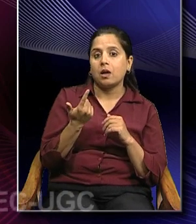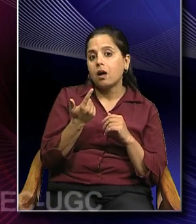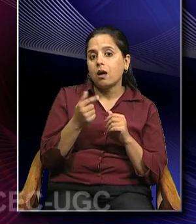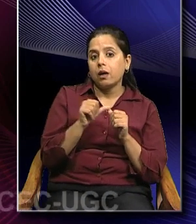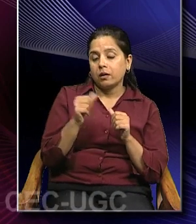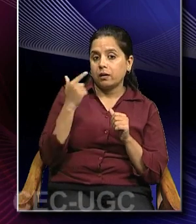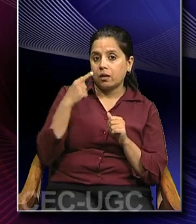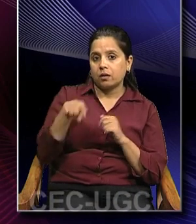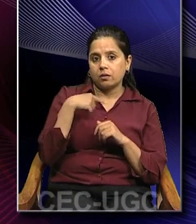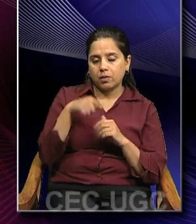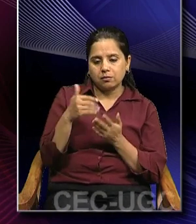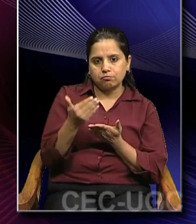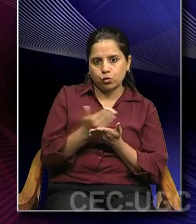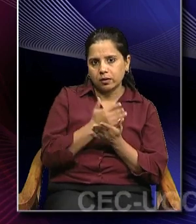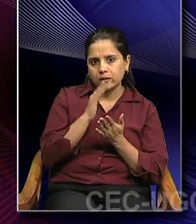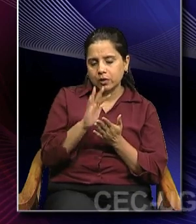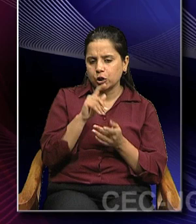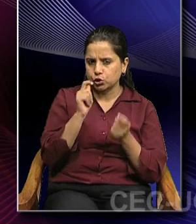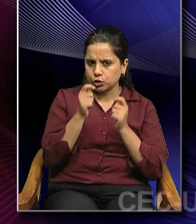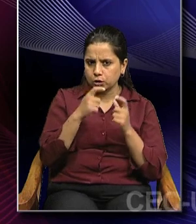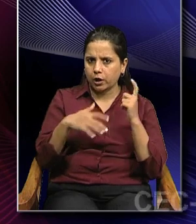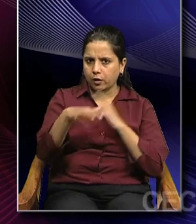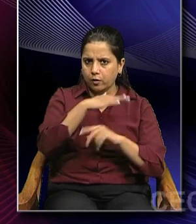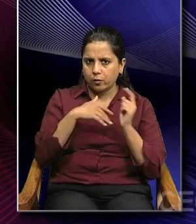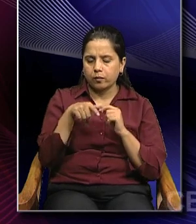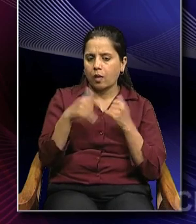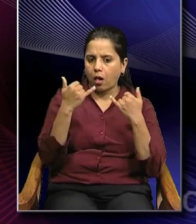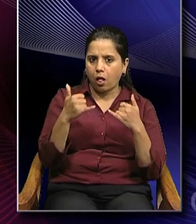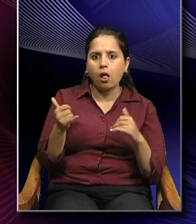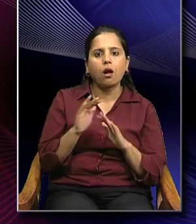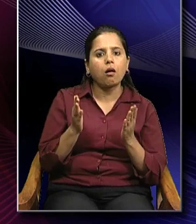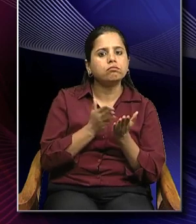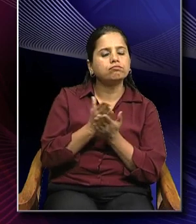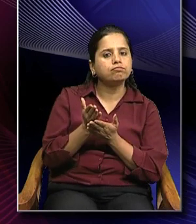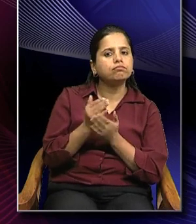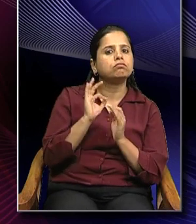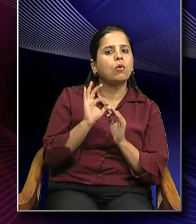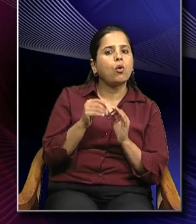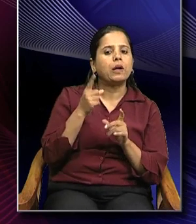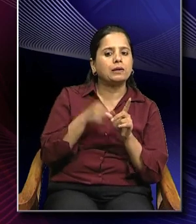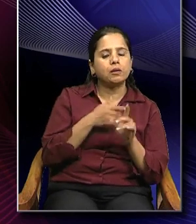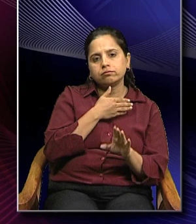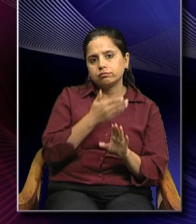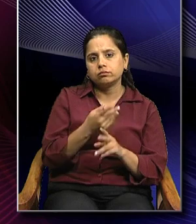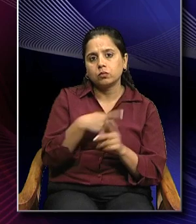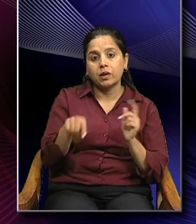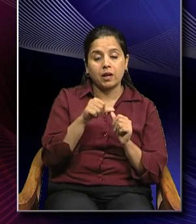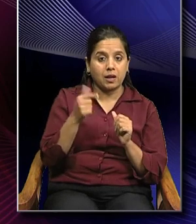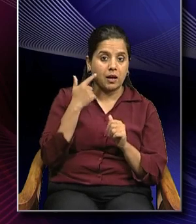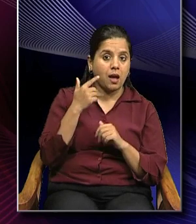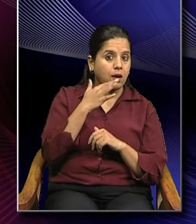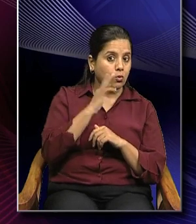need to prevent and correct the pollution and environmental damages that has occurred over the years, and AI has